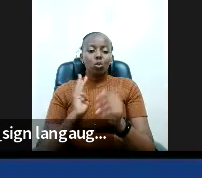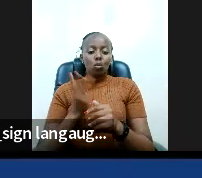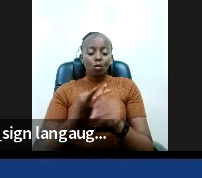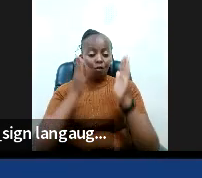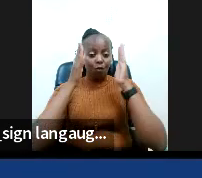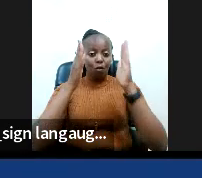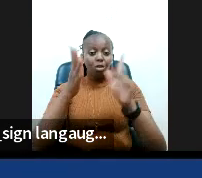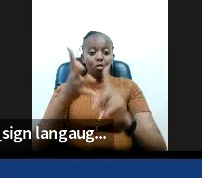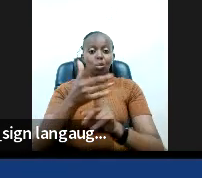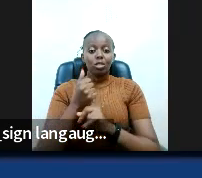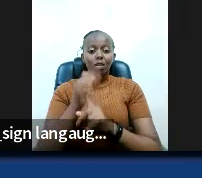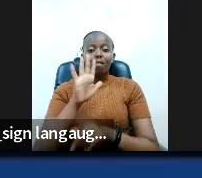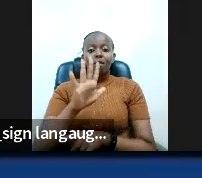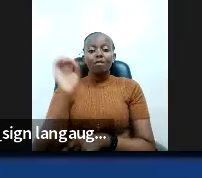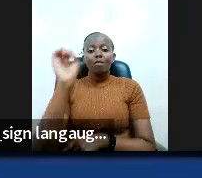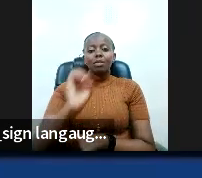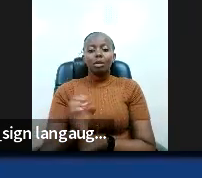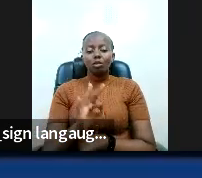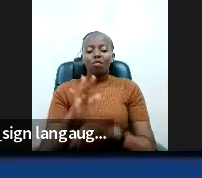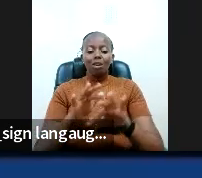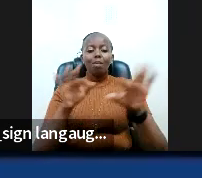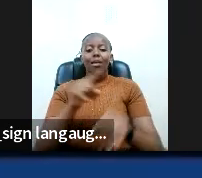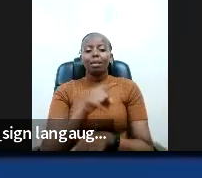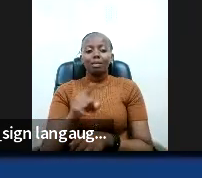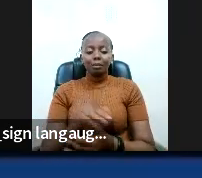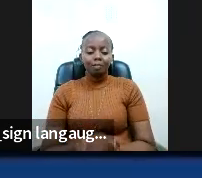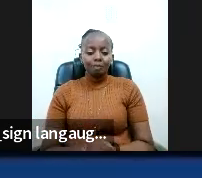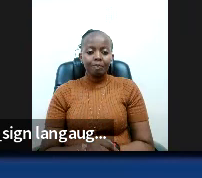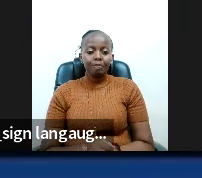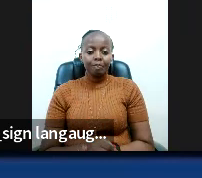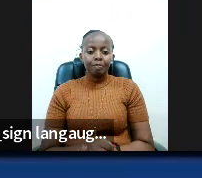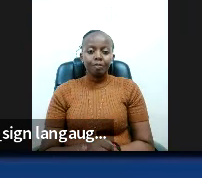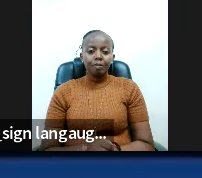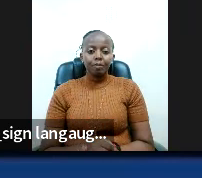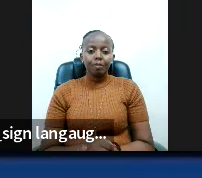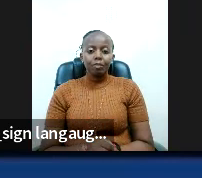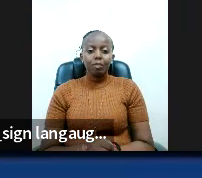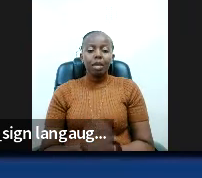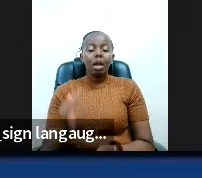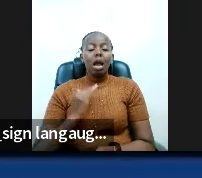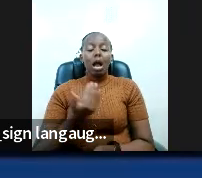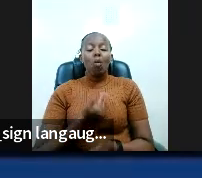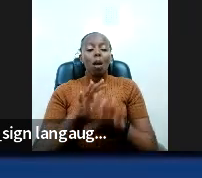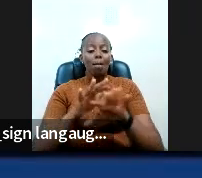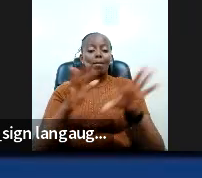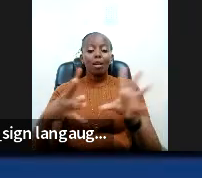reach 5% of this market. Our go-to-market